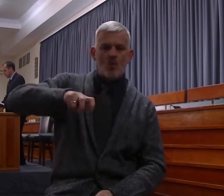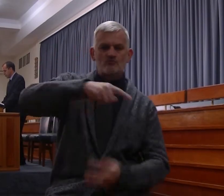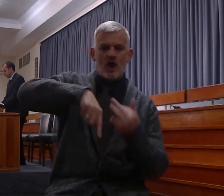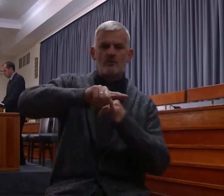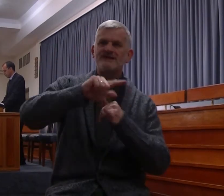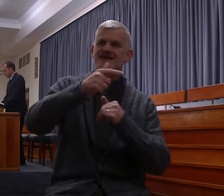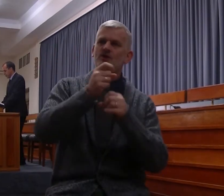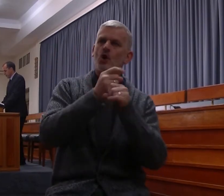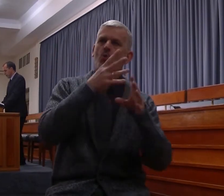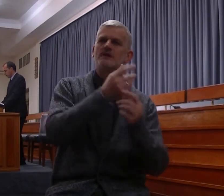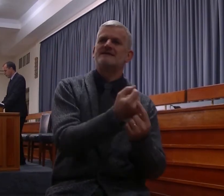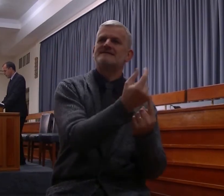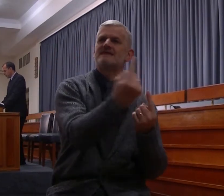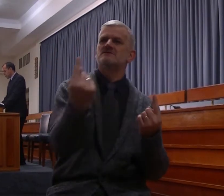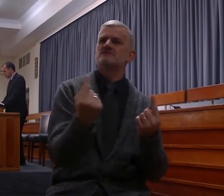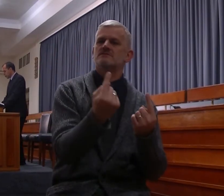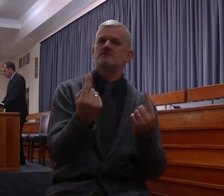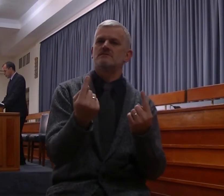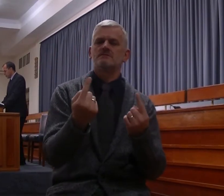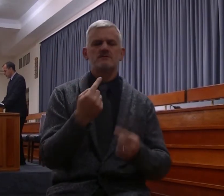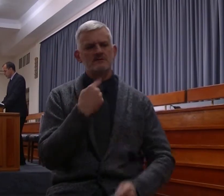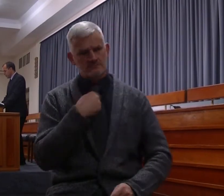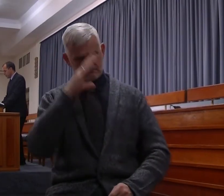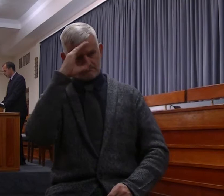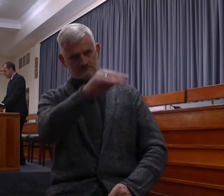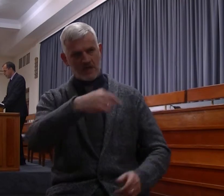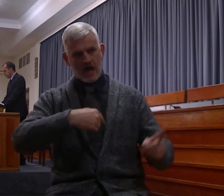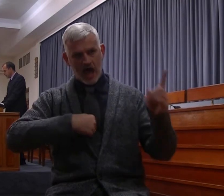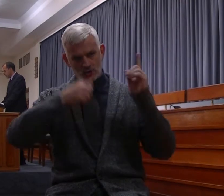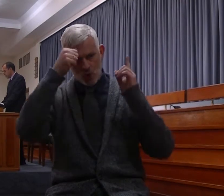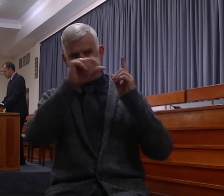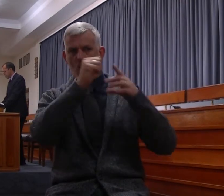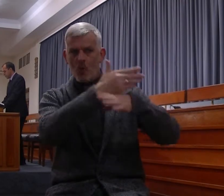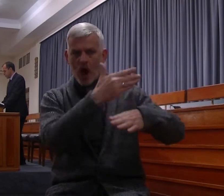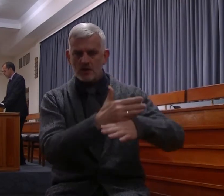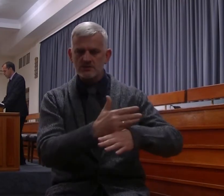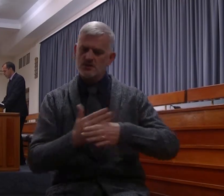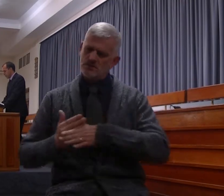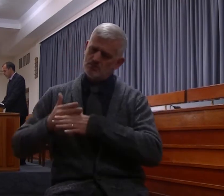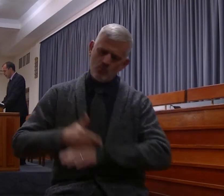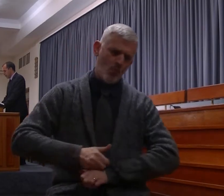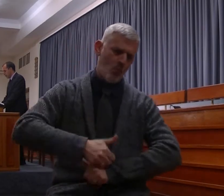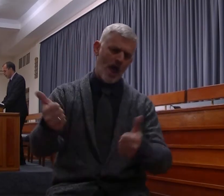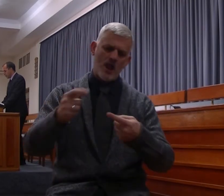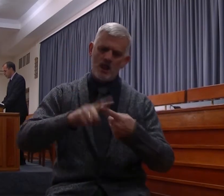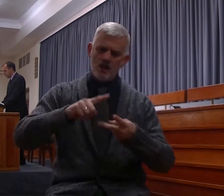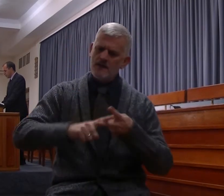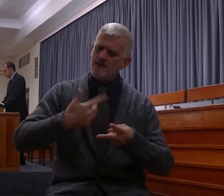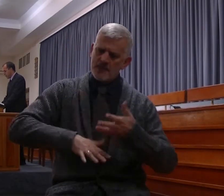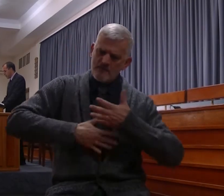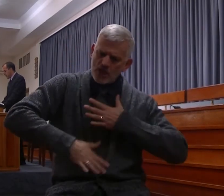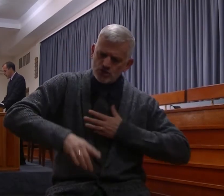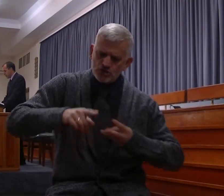candlesticks. I know thy works, and thy labor, and thy patience, and how thou canst